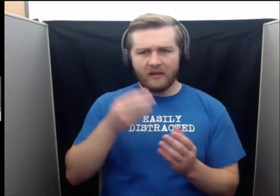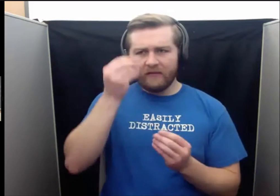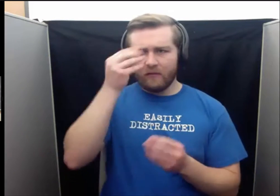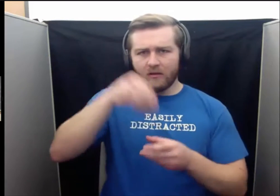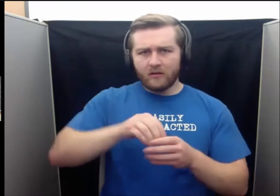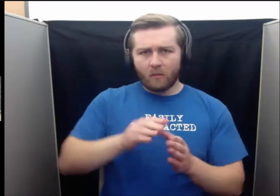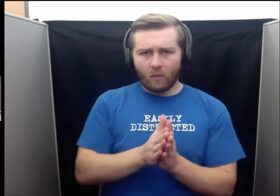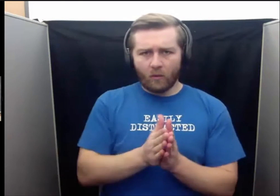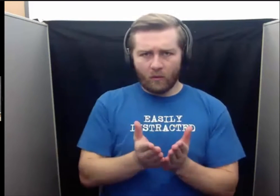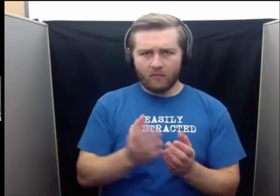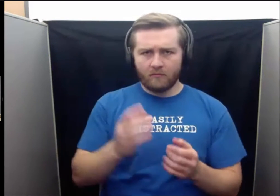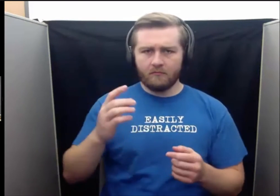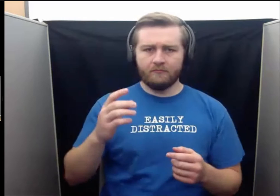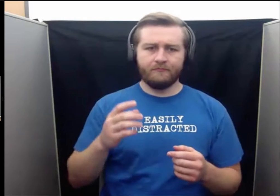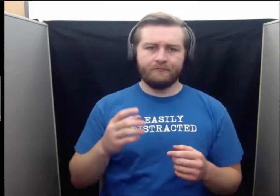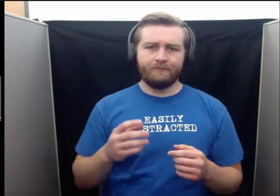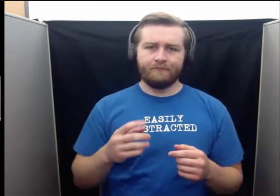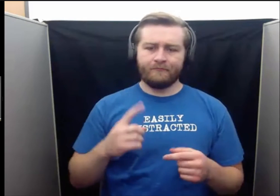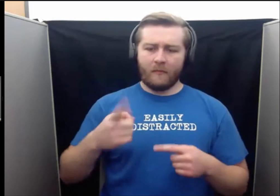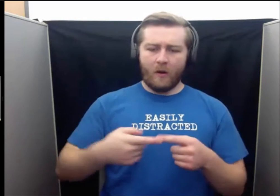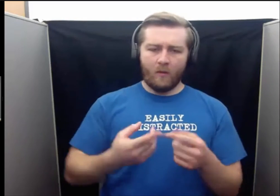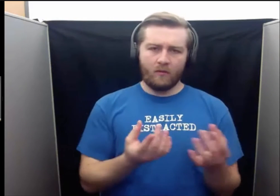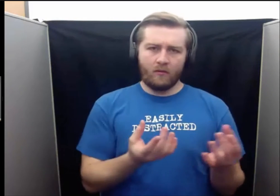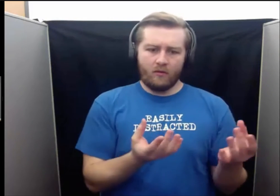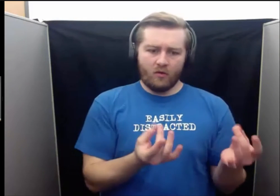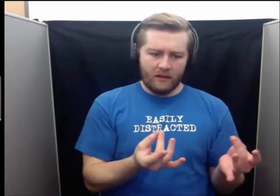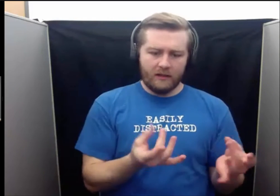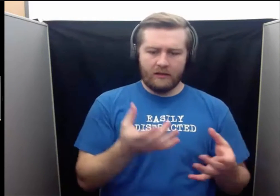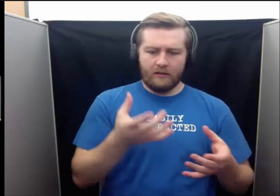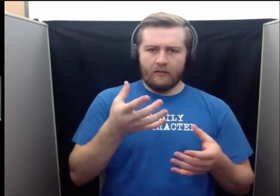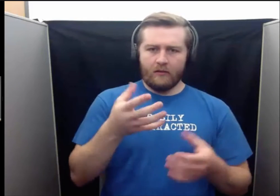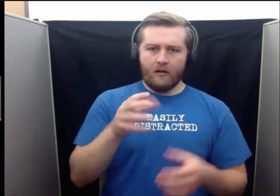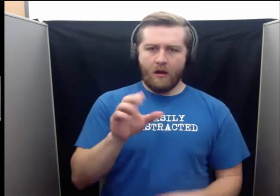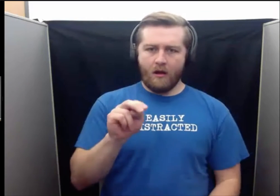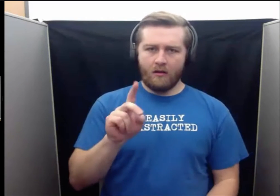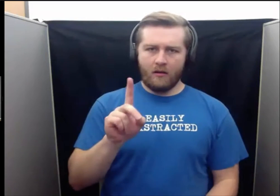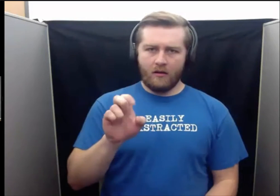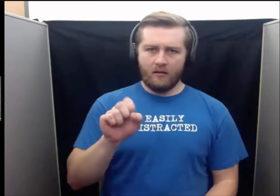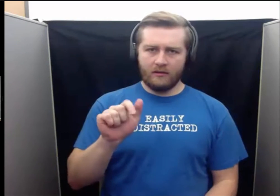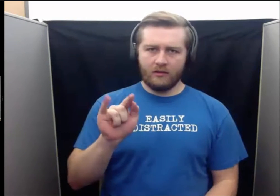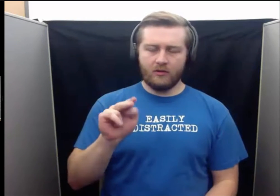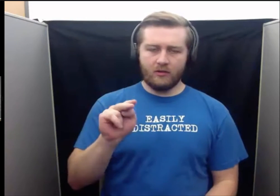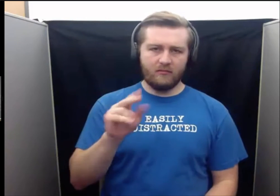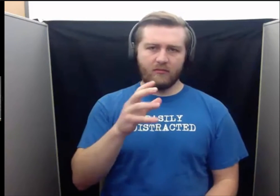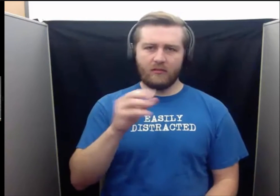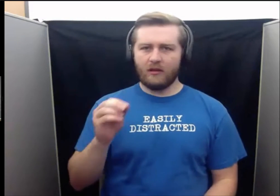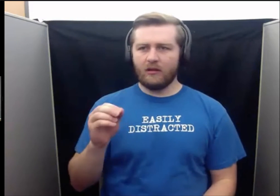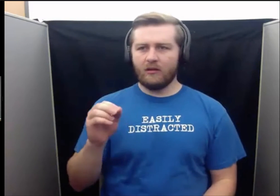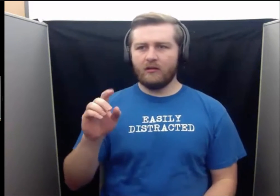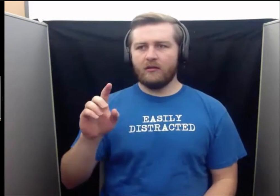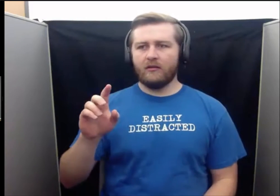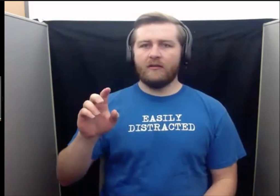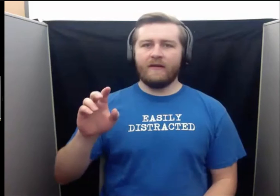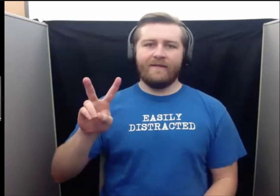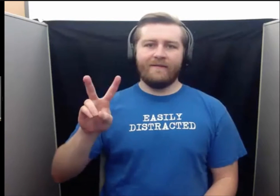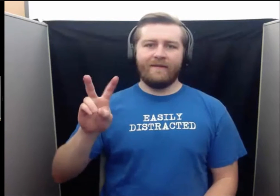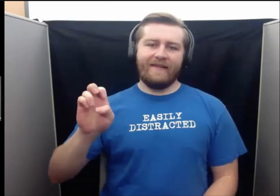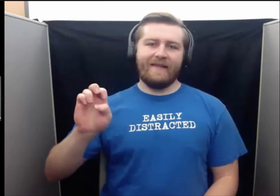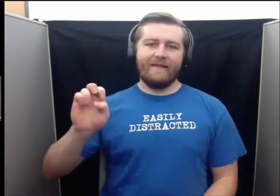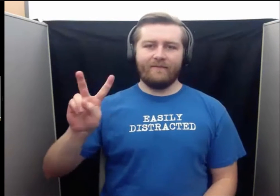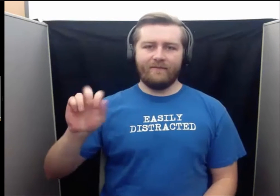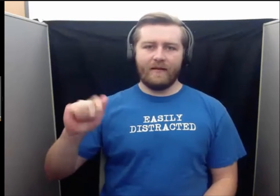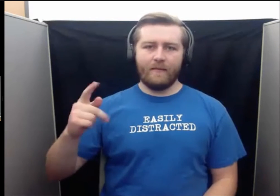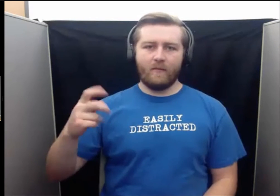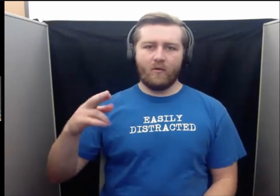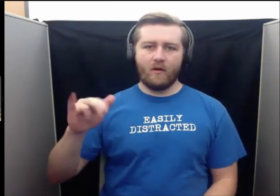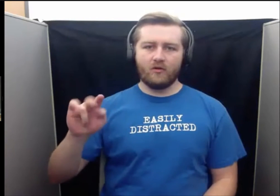review over humidity and condensation and evaporation, things like that. What we're going to do today is go through and look at those. The first